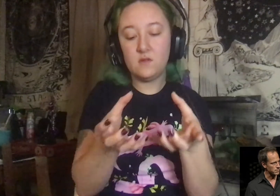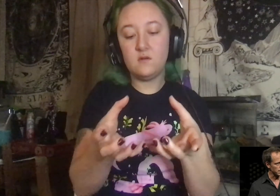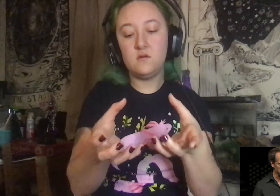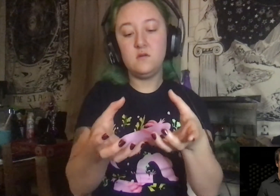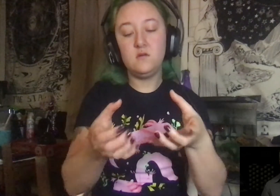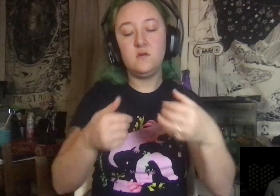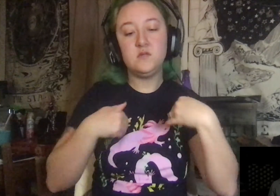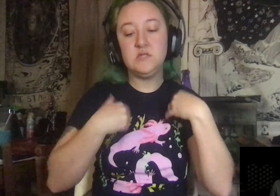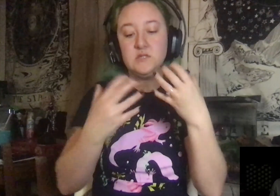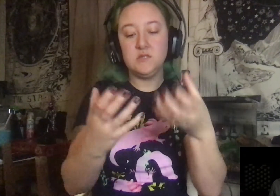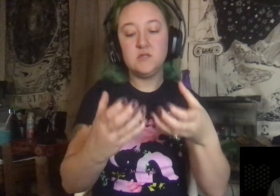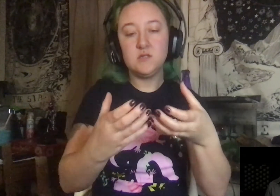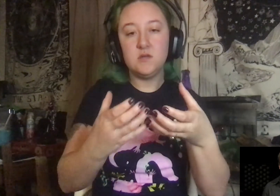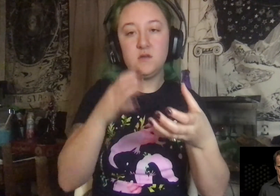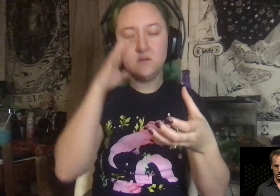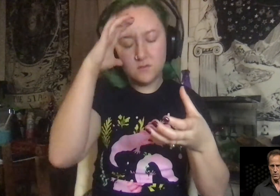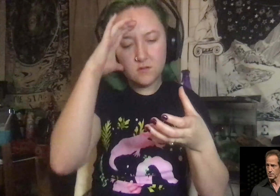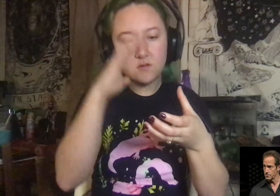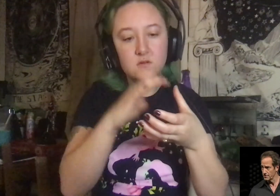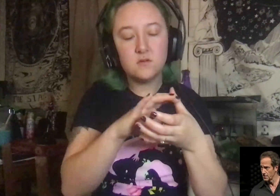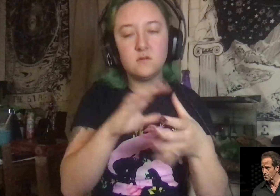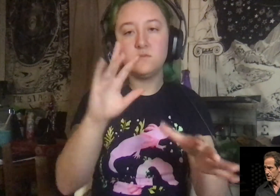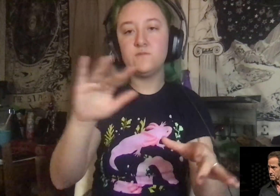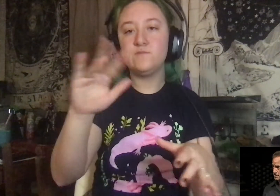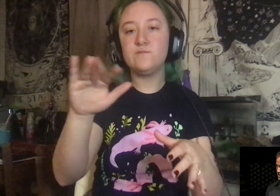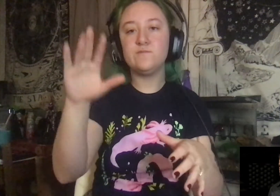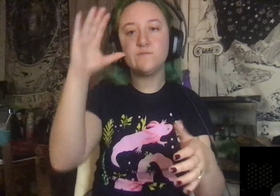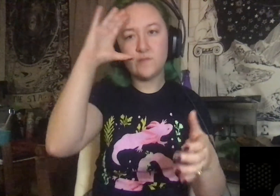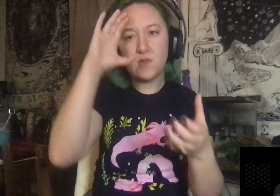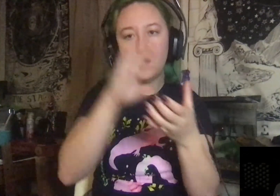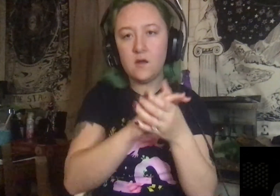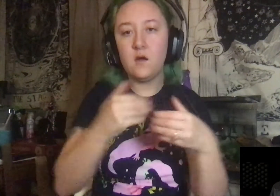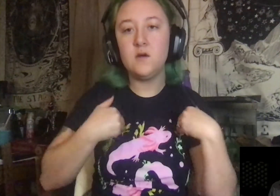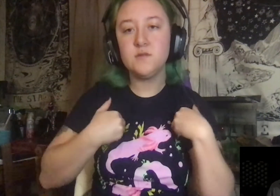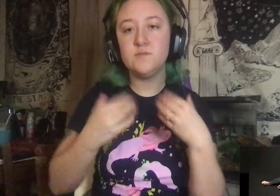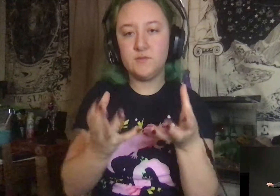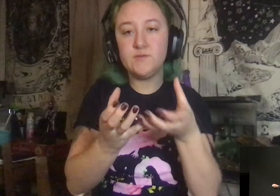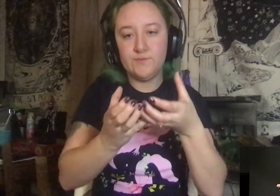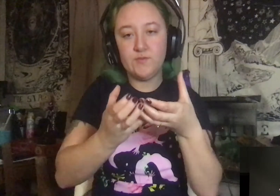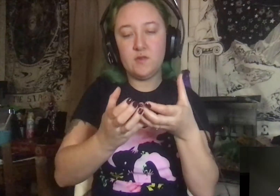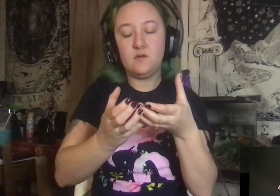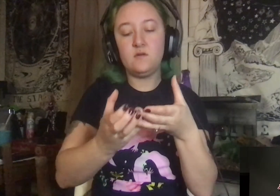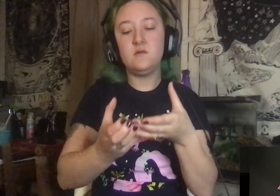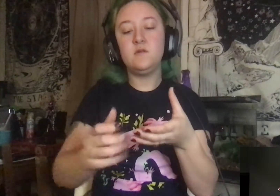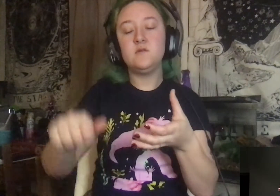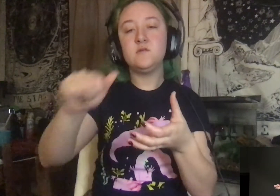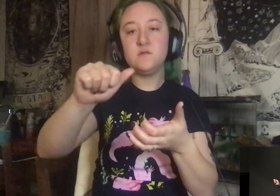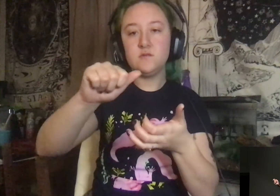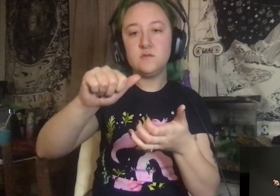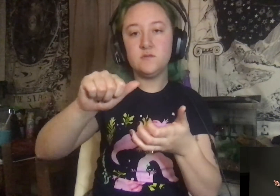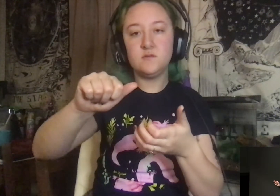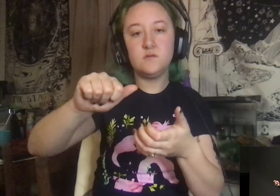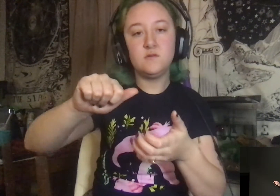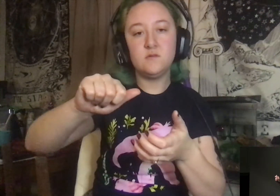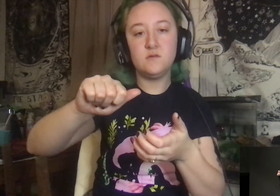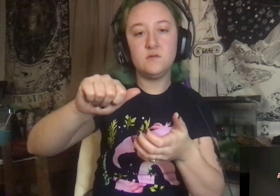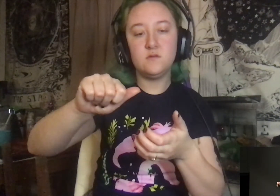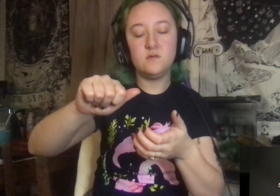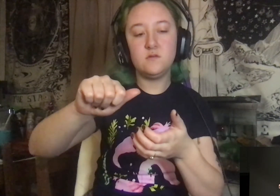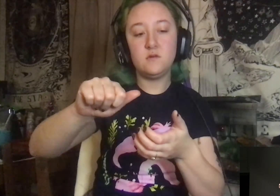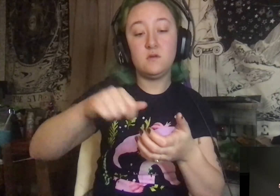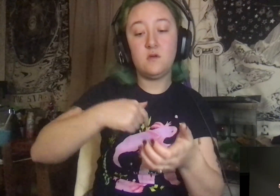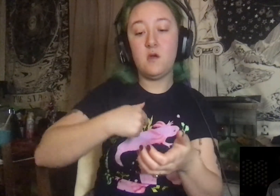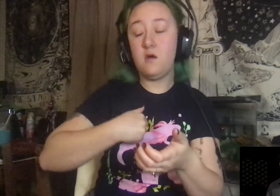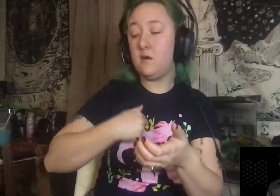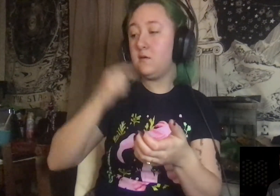and a well-calloused forefinger, he had the scrotum firmly in his grasp, and he pulled it toward him like so, and he took the knife, and he